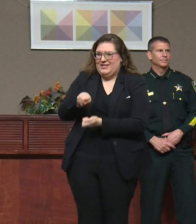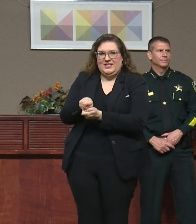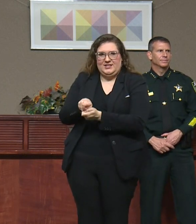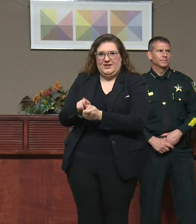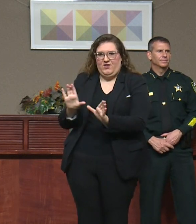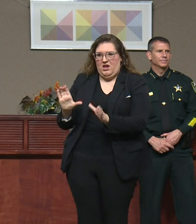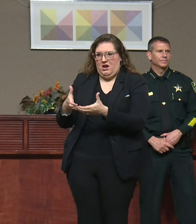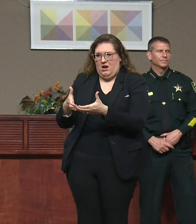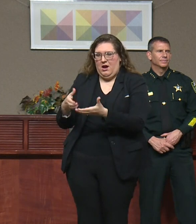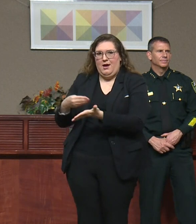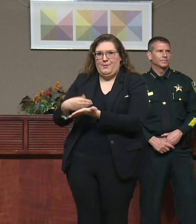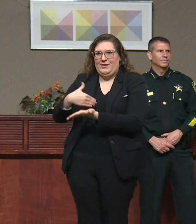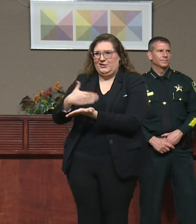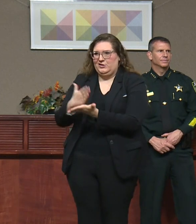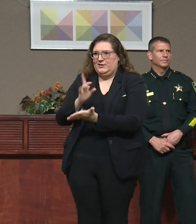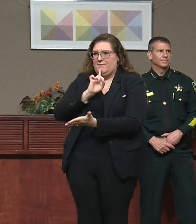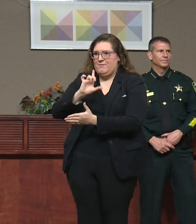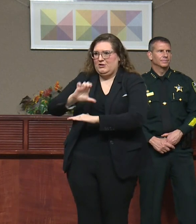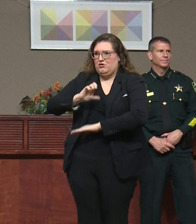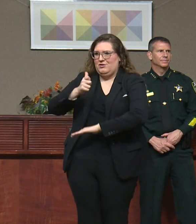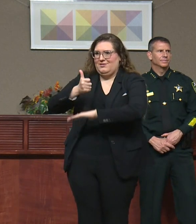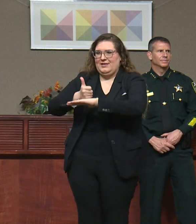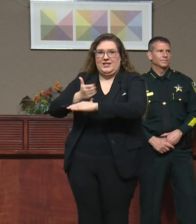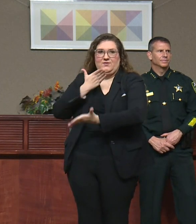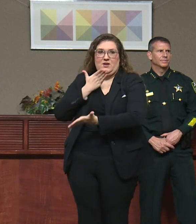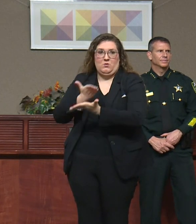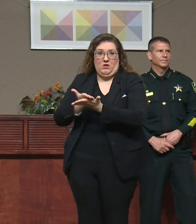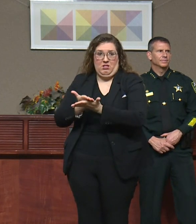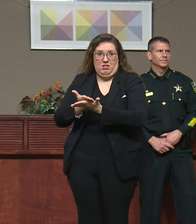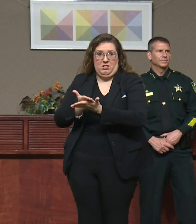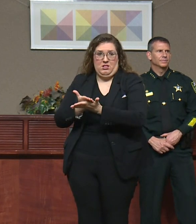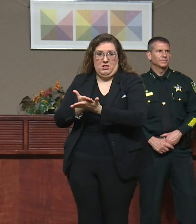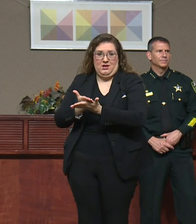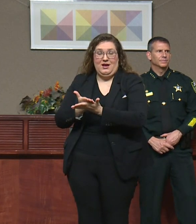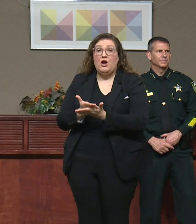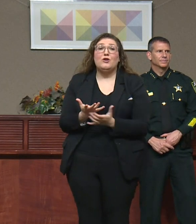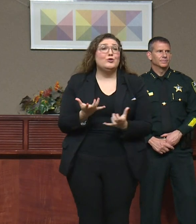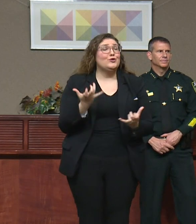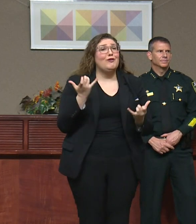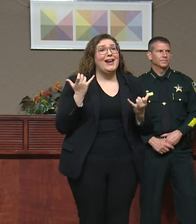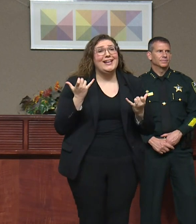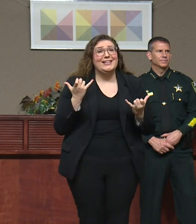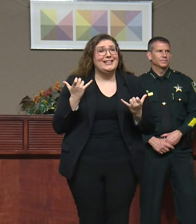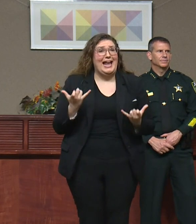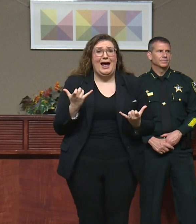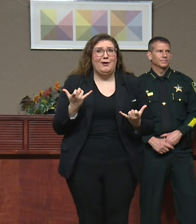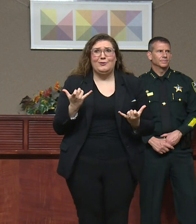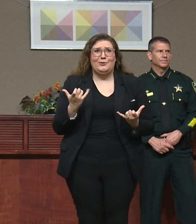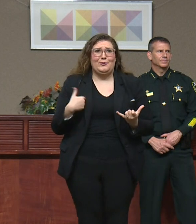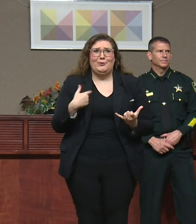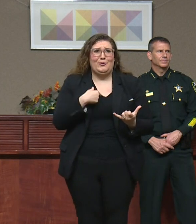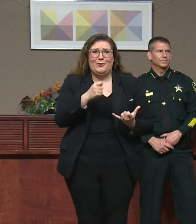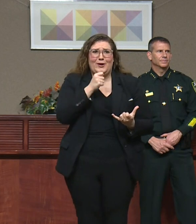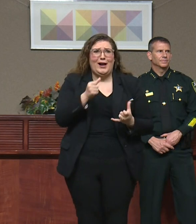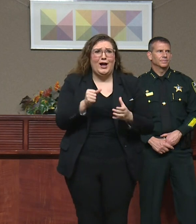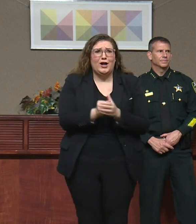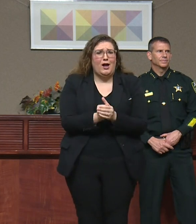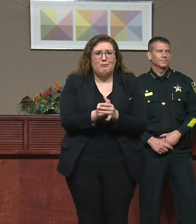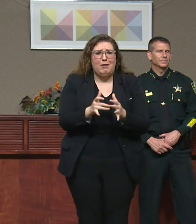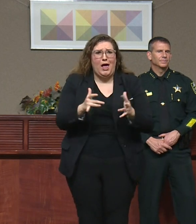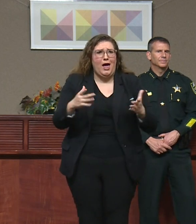very measured in our approach to expanding those budgets. Now would not be the time to expand our budgets